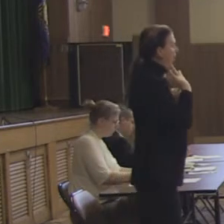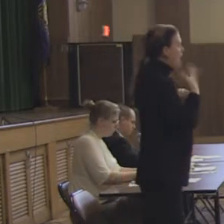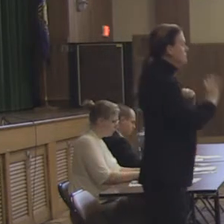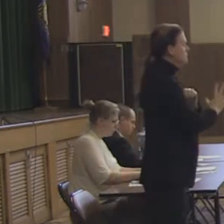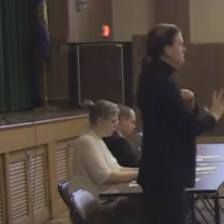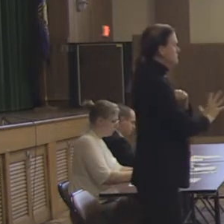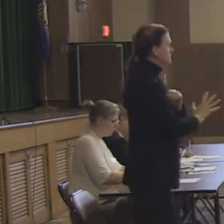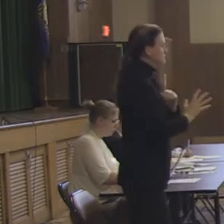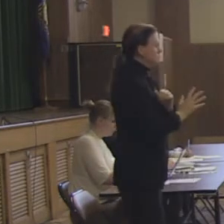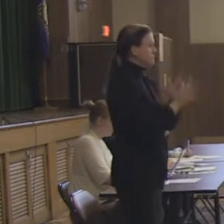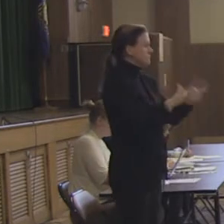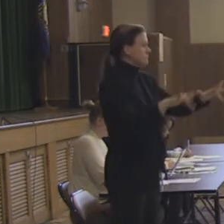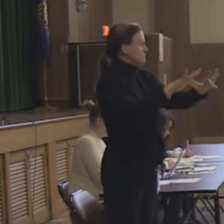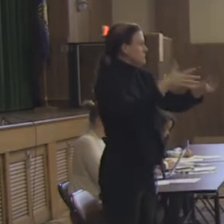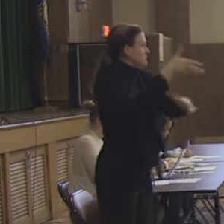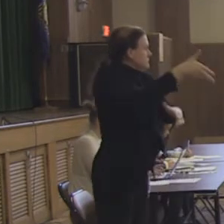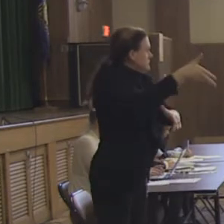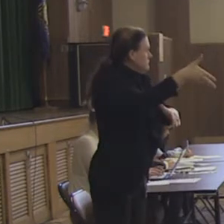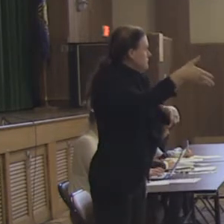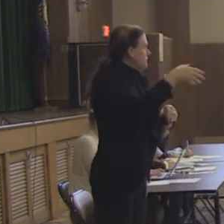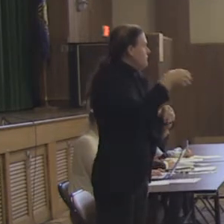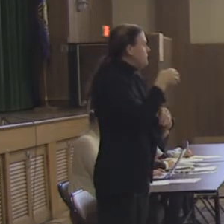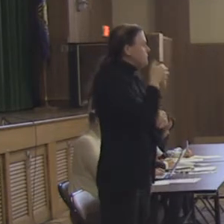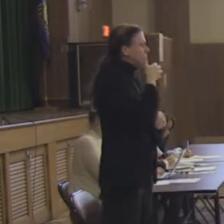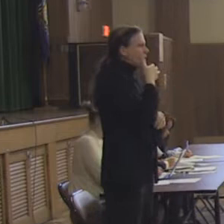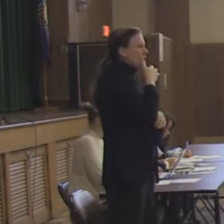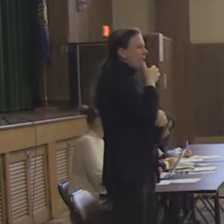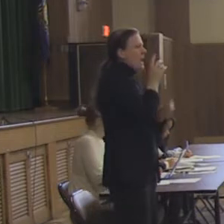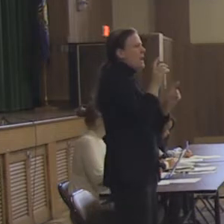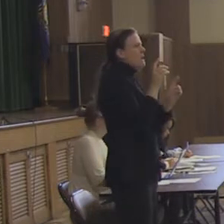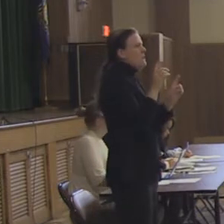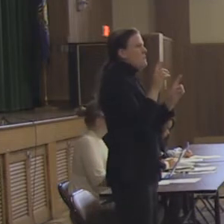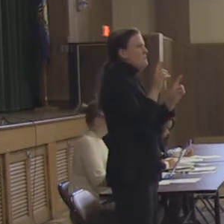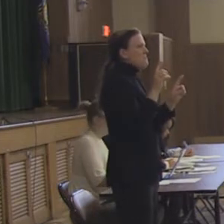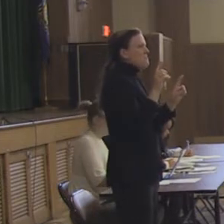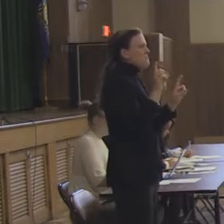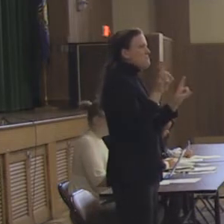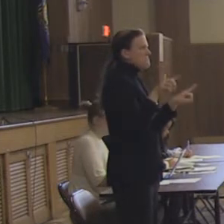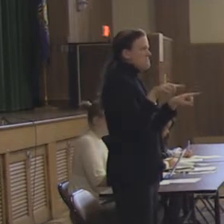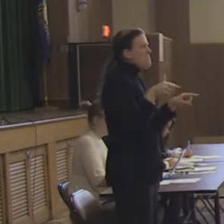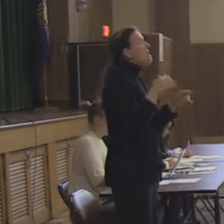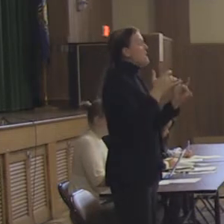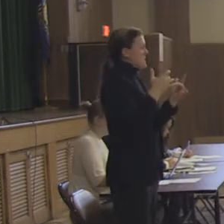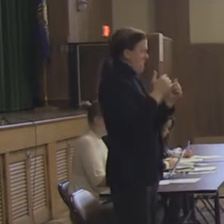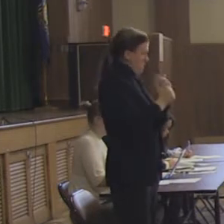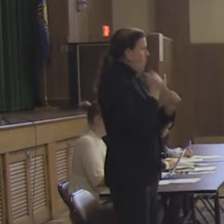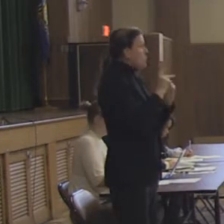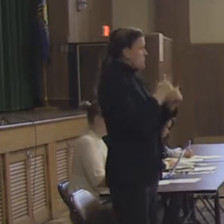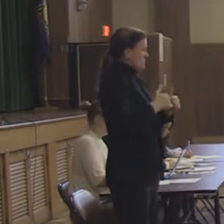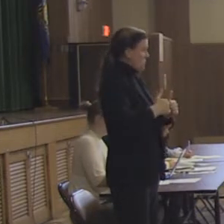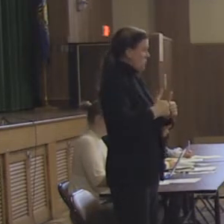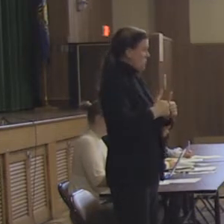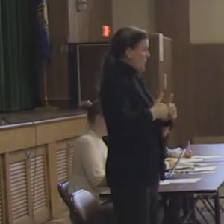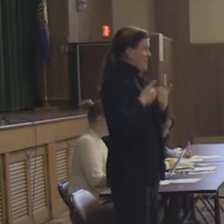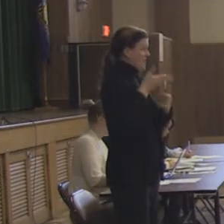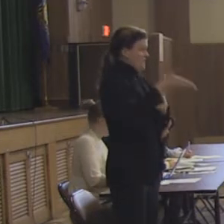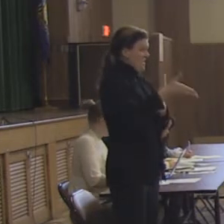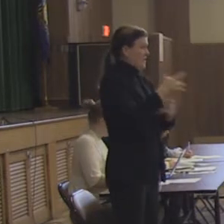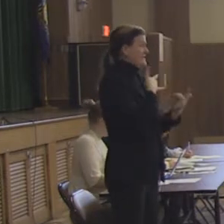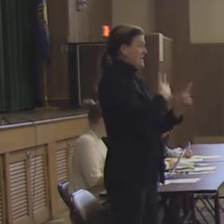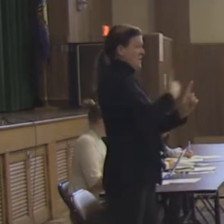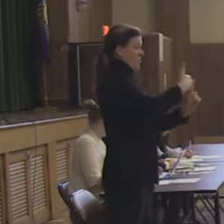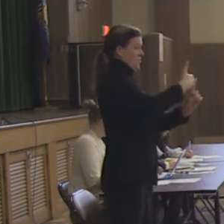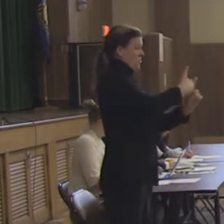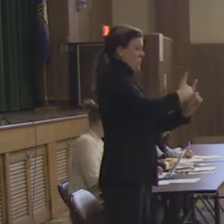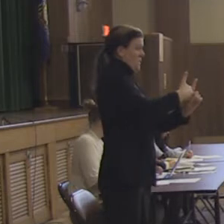into usage. And they spend approximately 3 months to a year in the primary, in the first stage of the program,